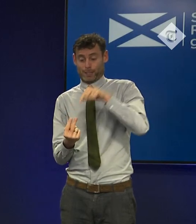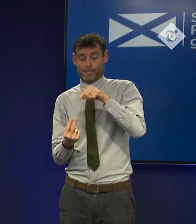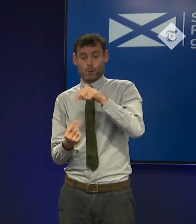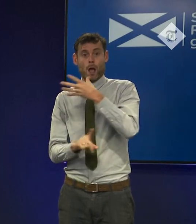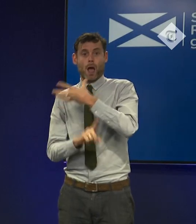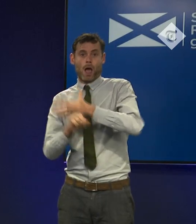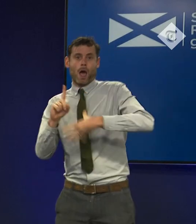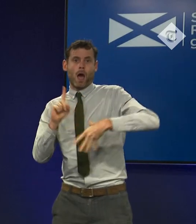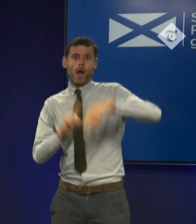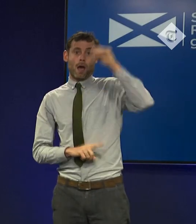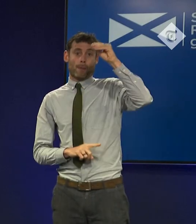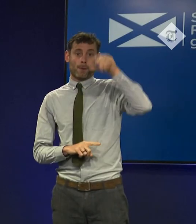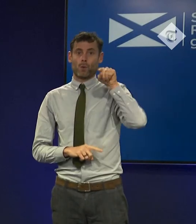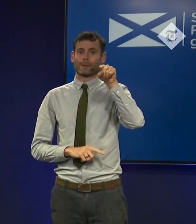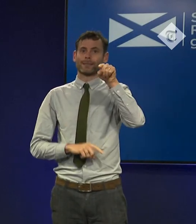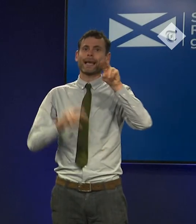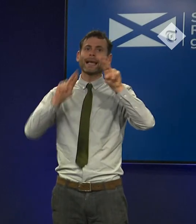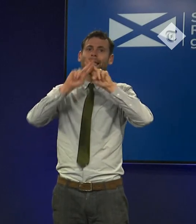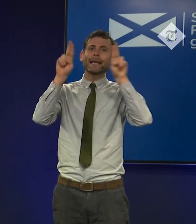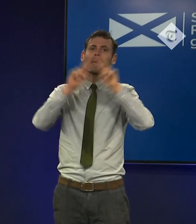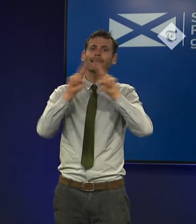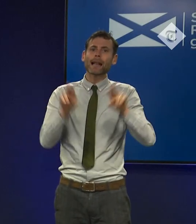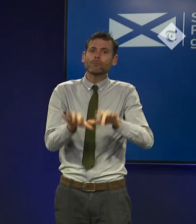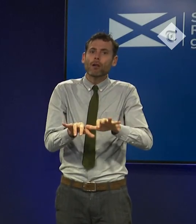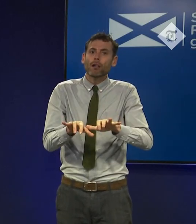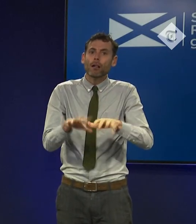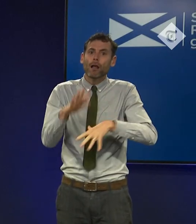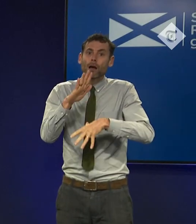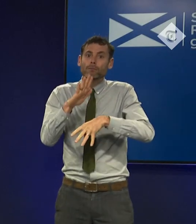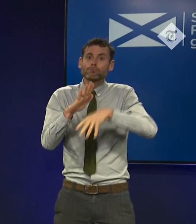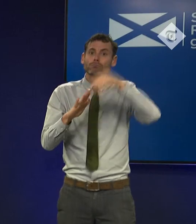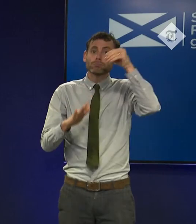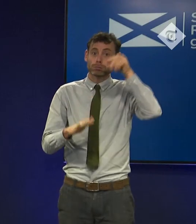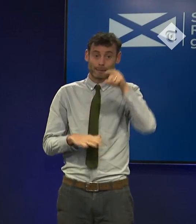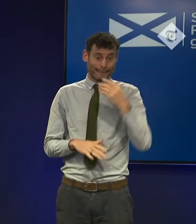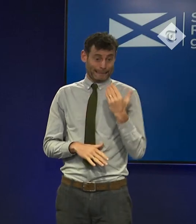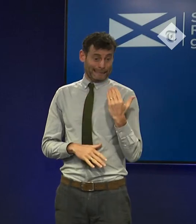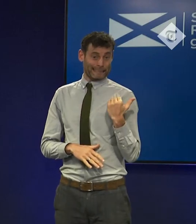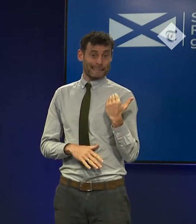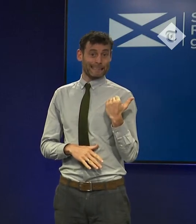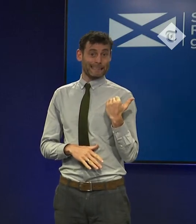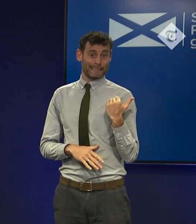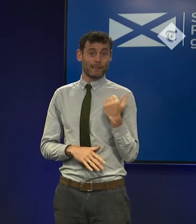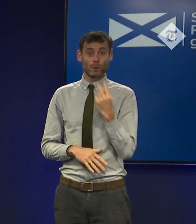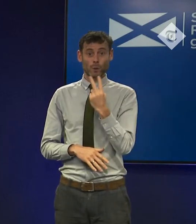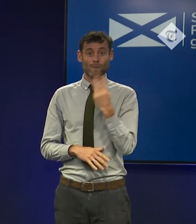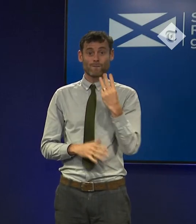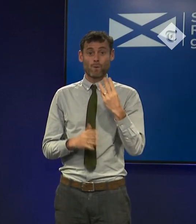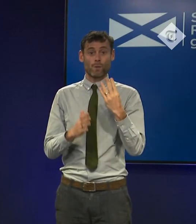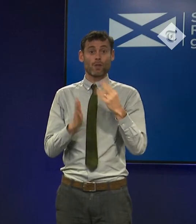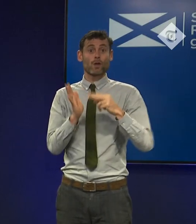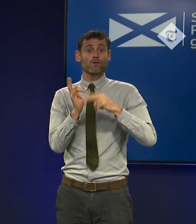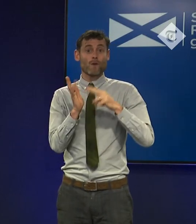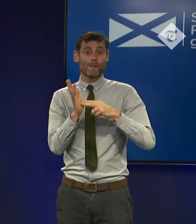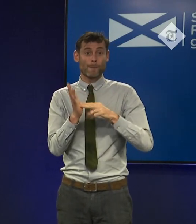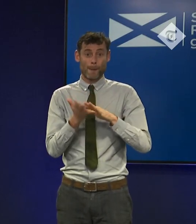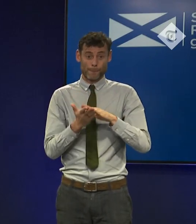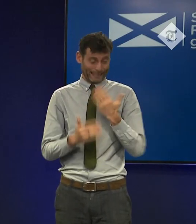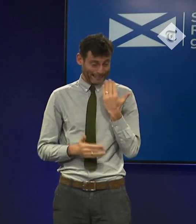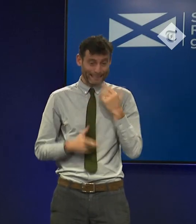international database, on the 24th of November. So we're still at the very, very early stages of understanding much about